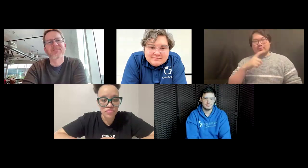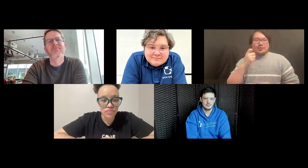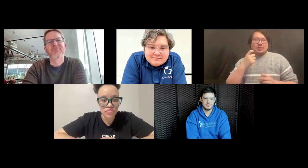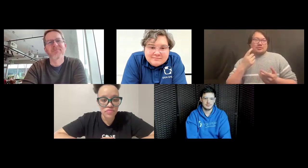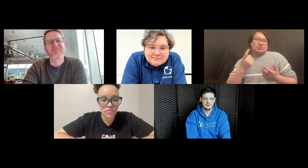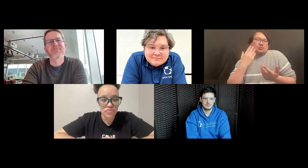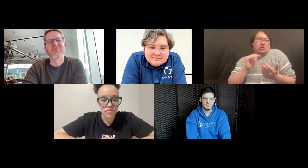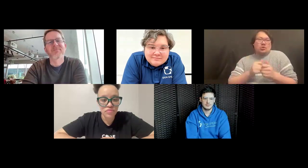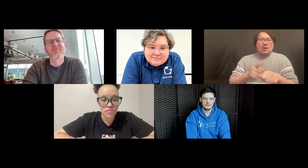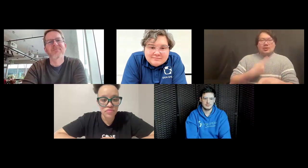have,